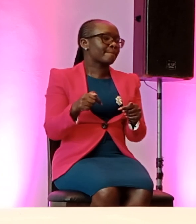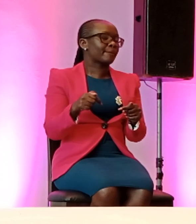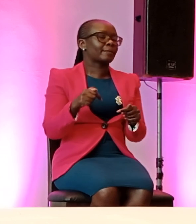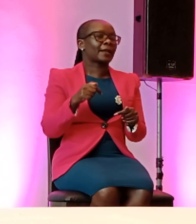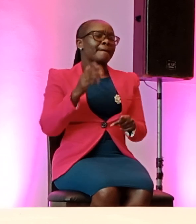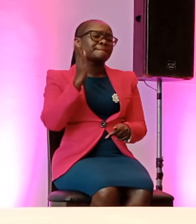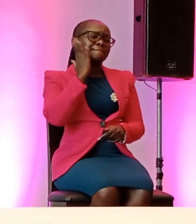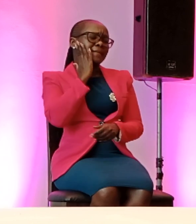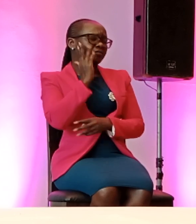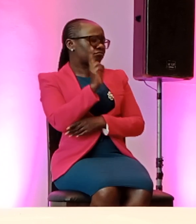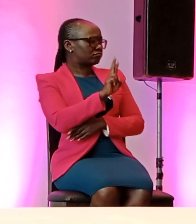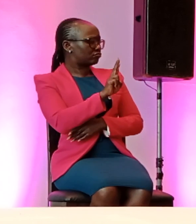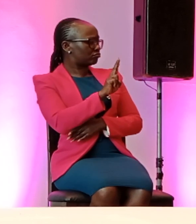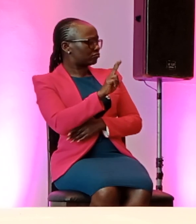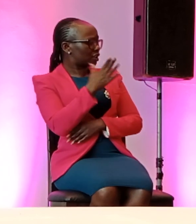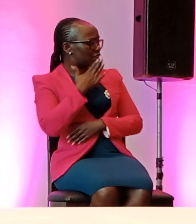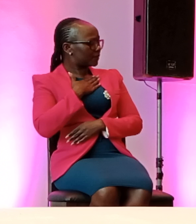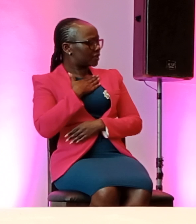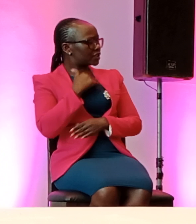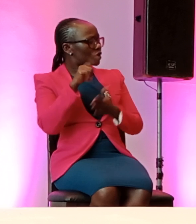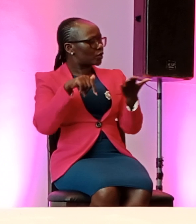My mom looked at me and said,